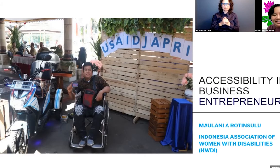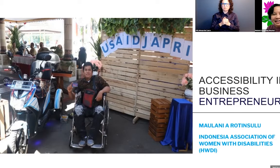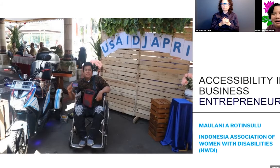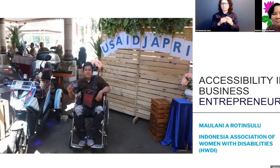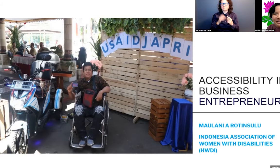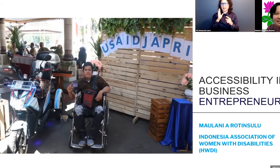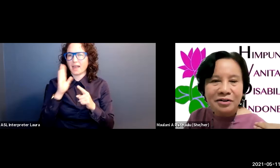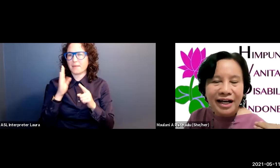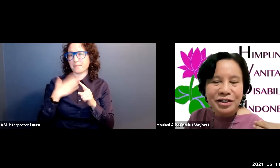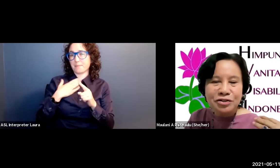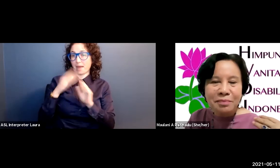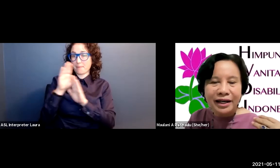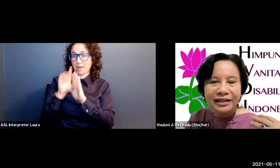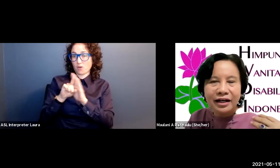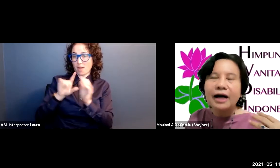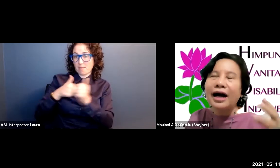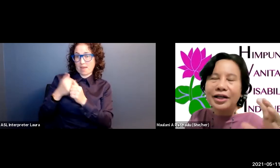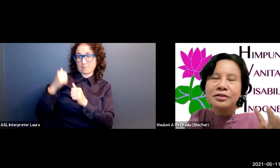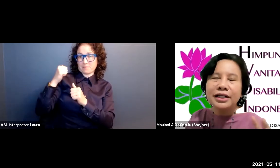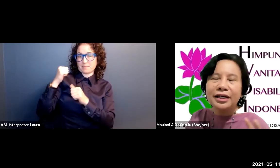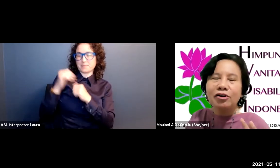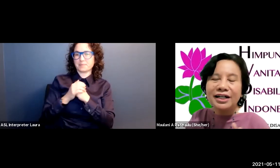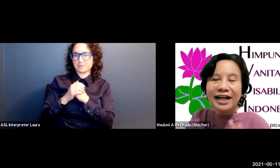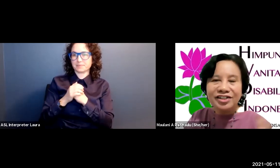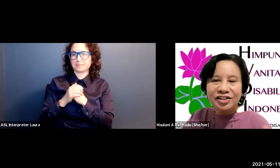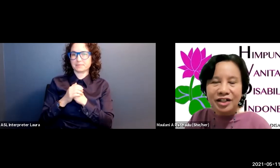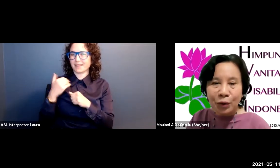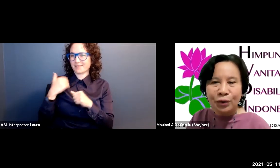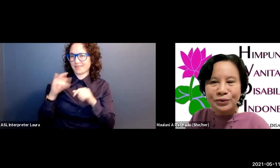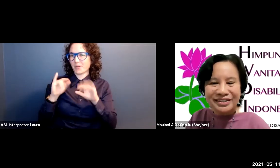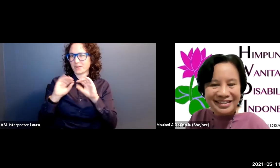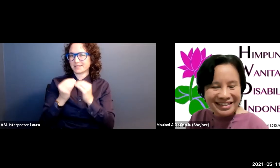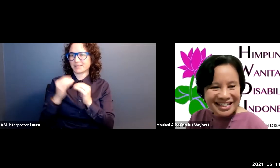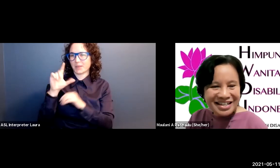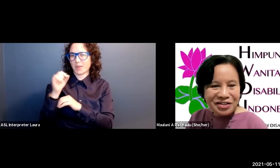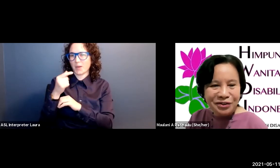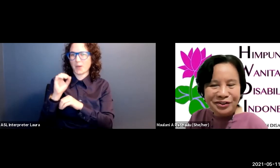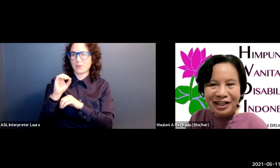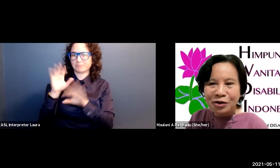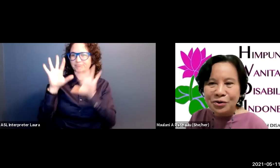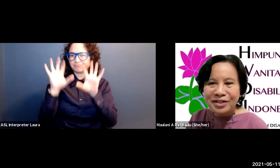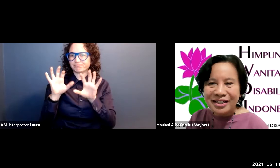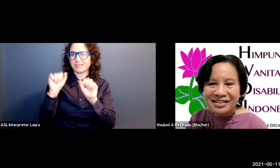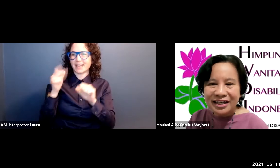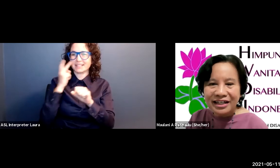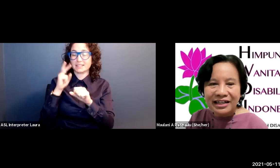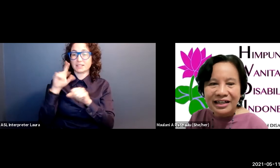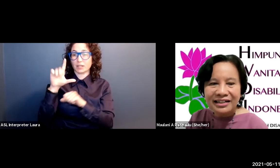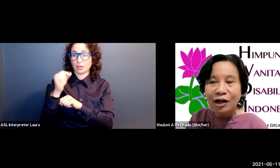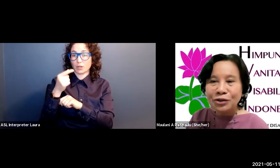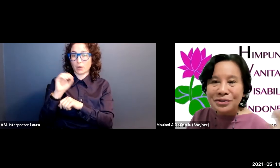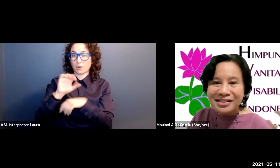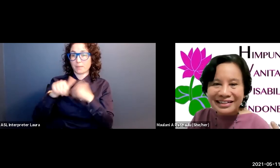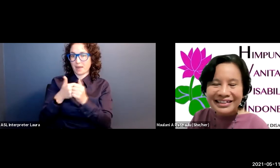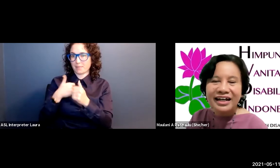background. In my background, I use the organization logos. So the logo is